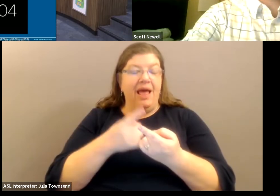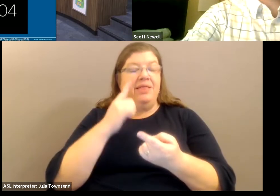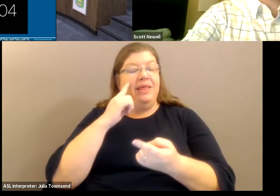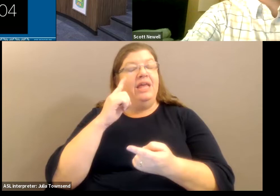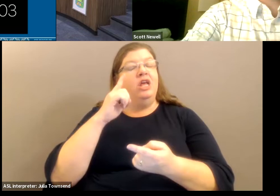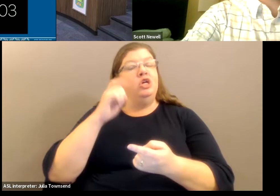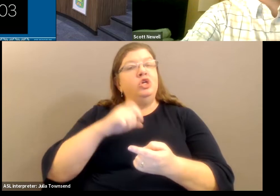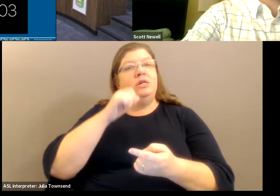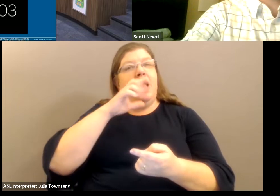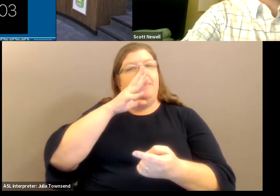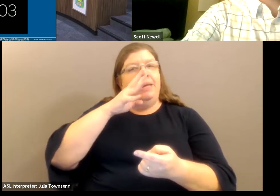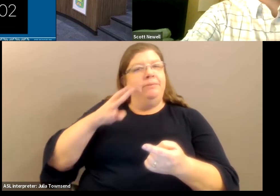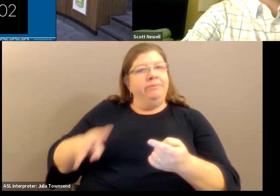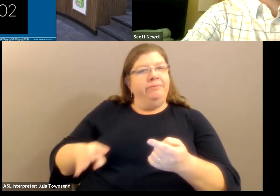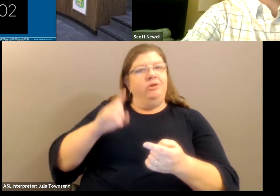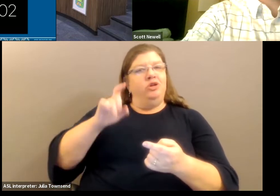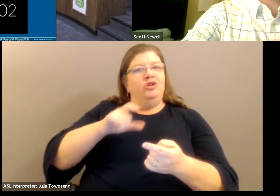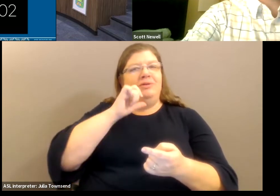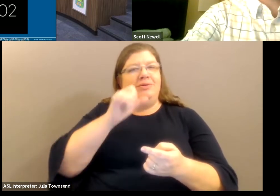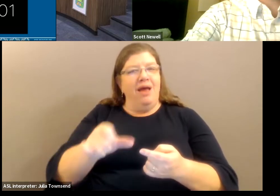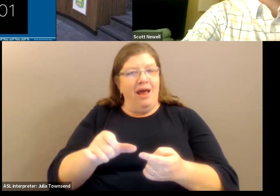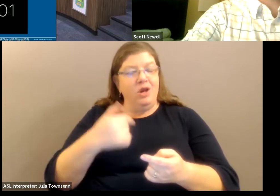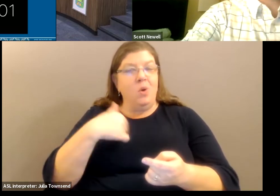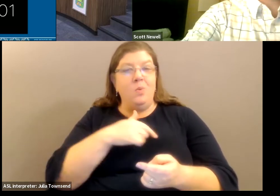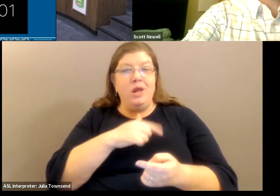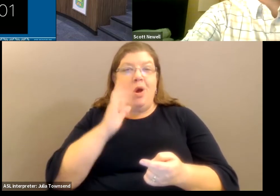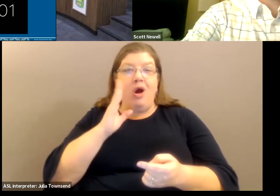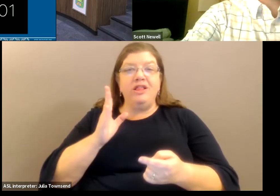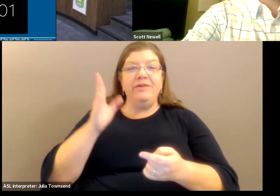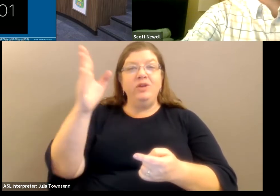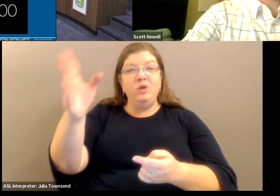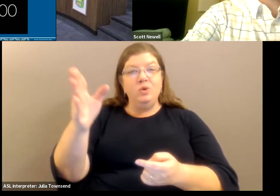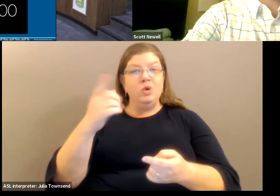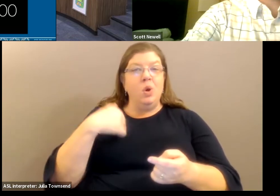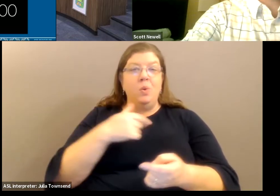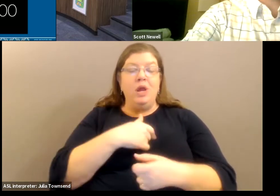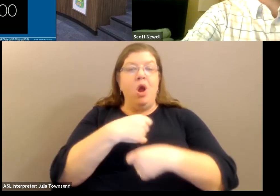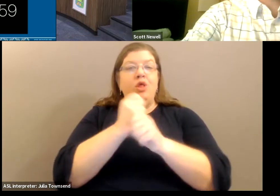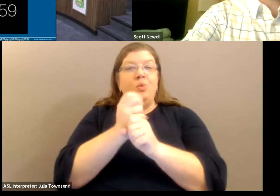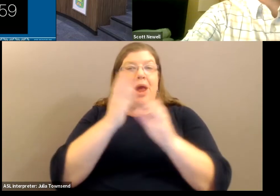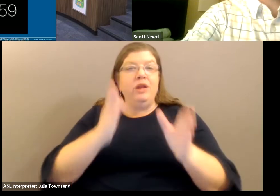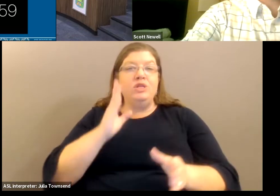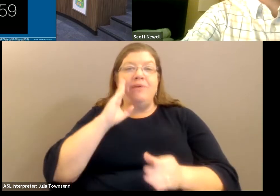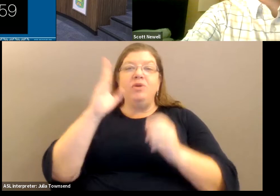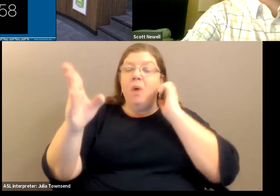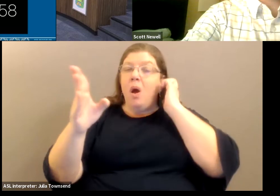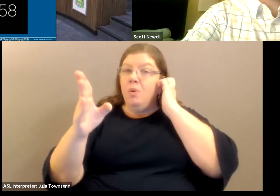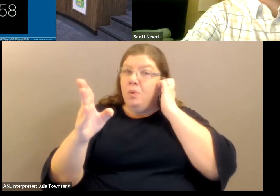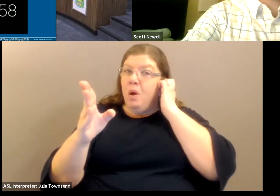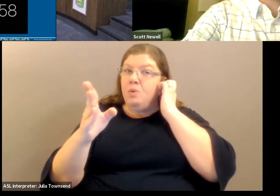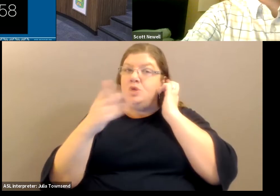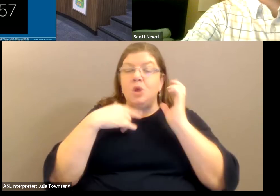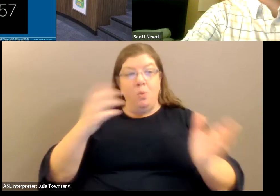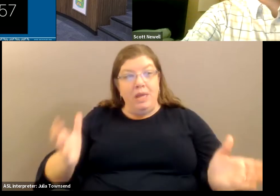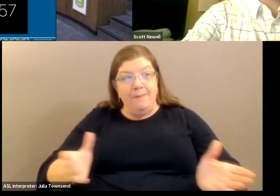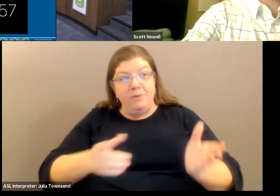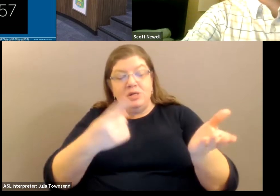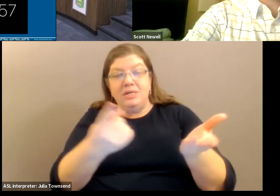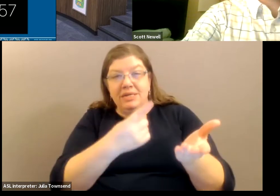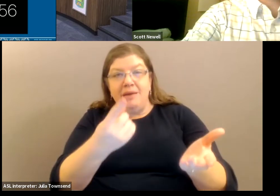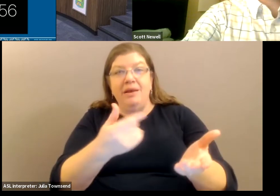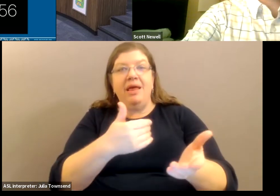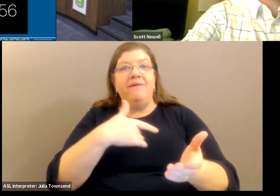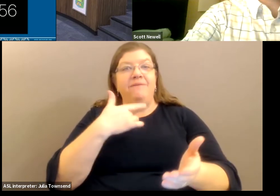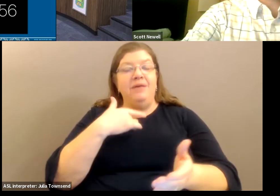be taken lightly. We are the future, we are the creators of tomorrow, and so when we are pushing for something and when we feel